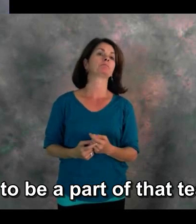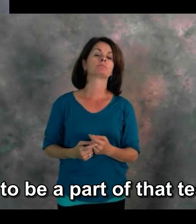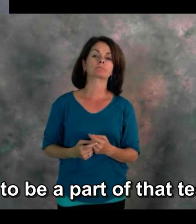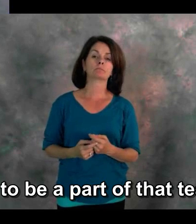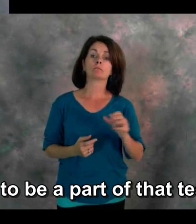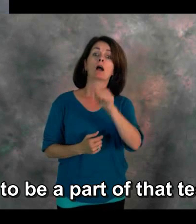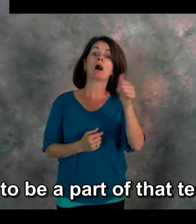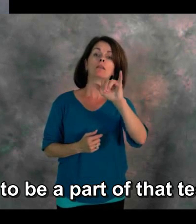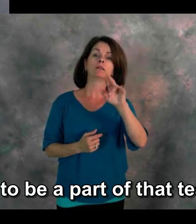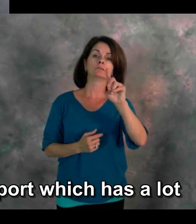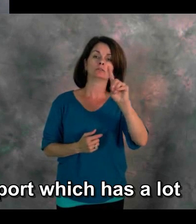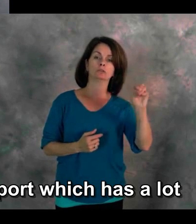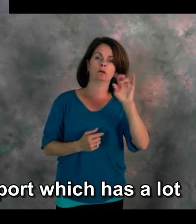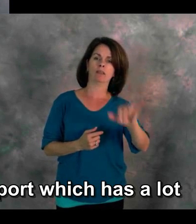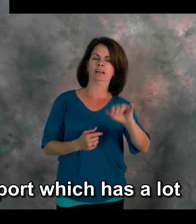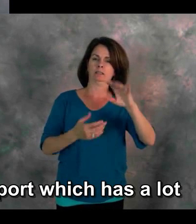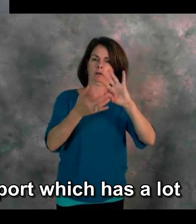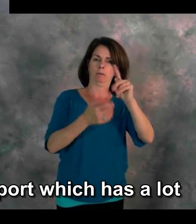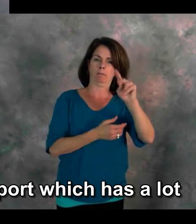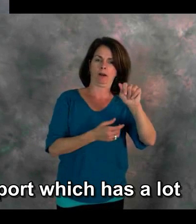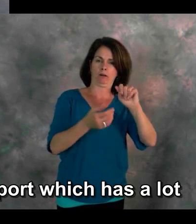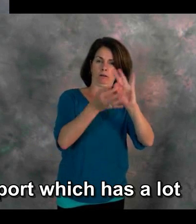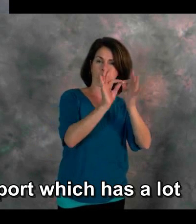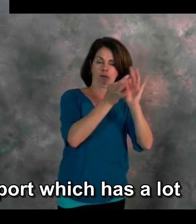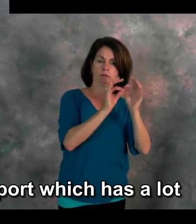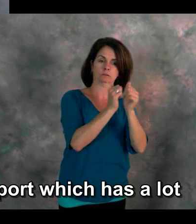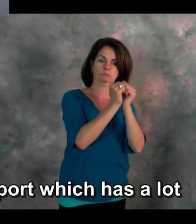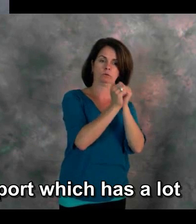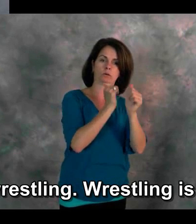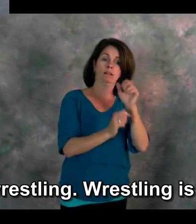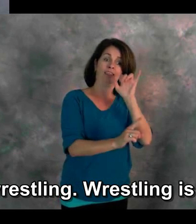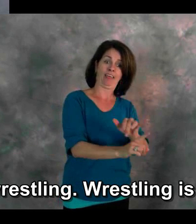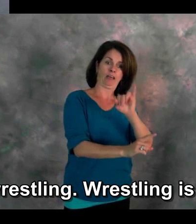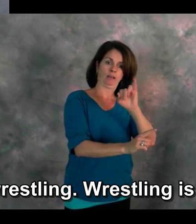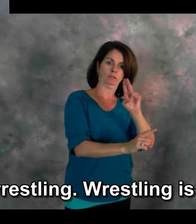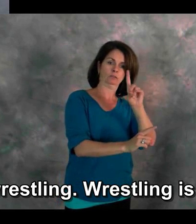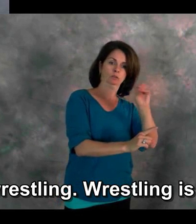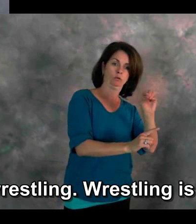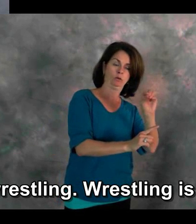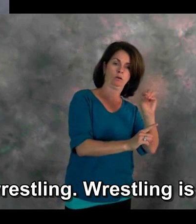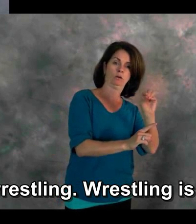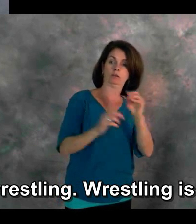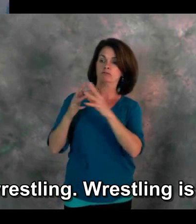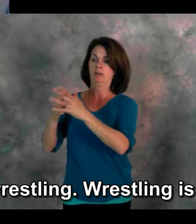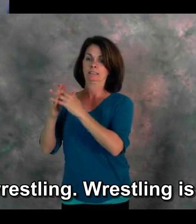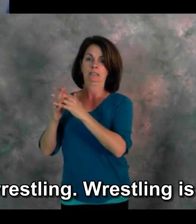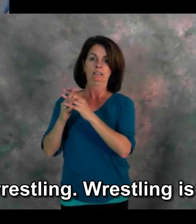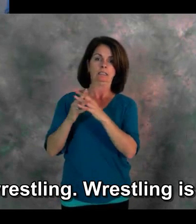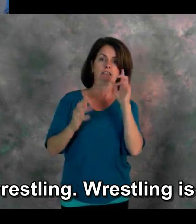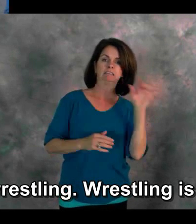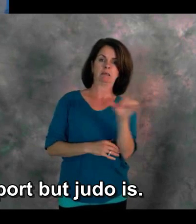team. Judo is a Paralympic sport, which has a lot of direct application to